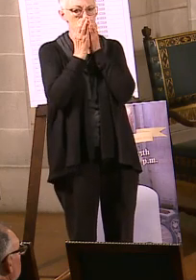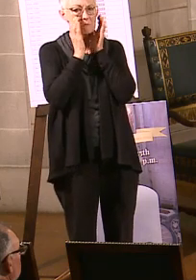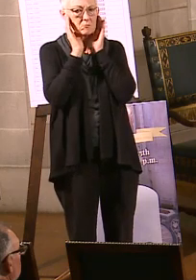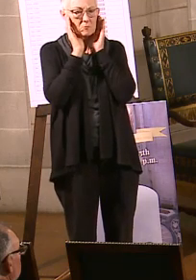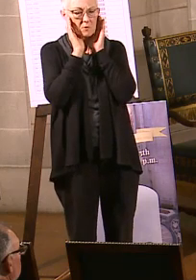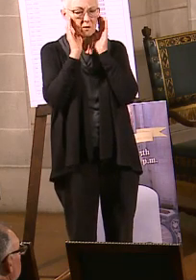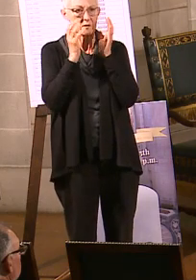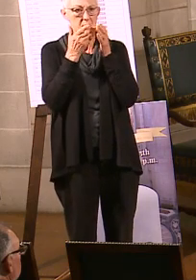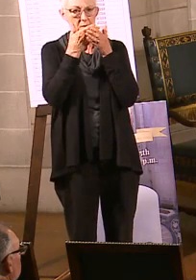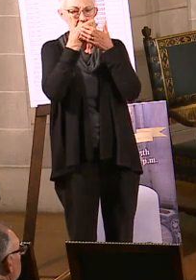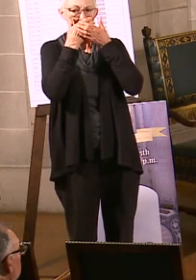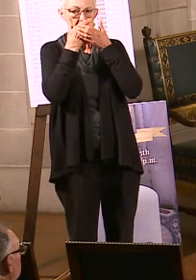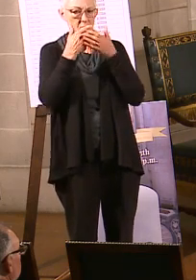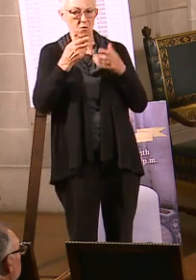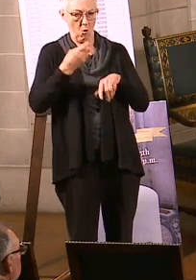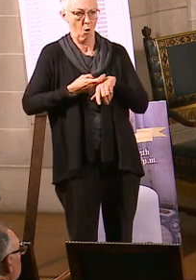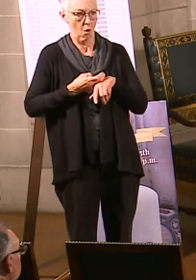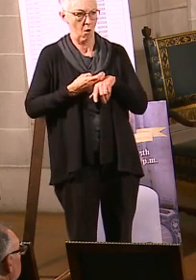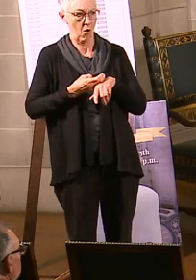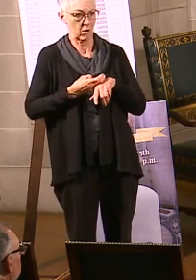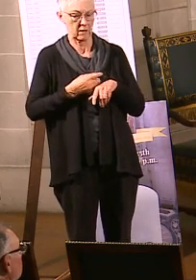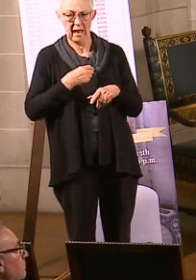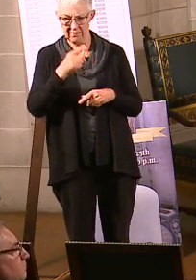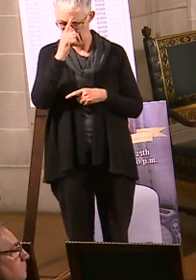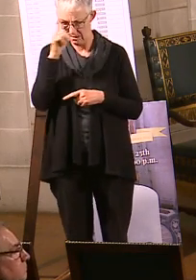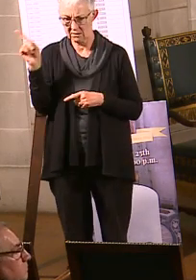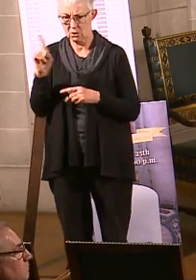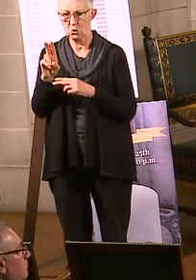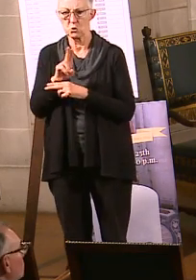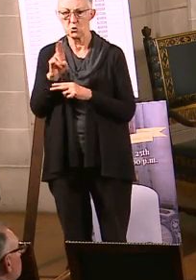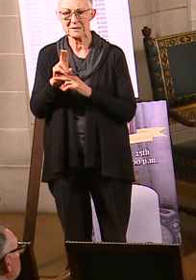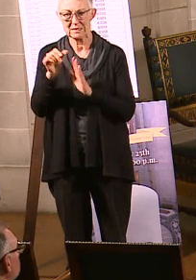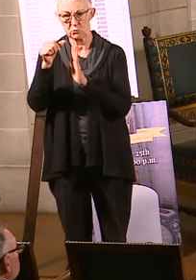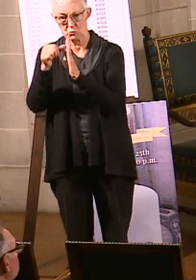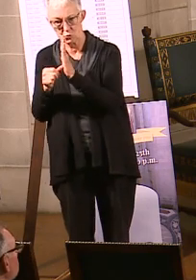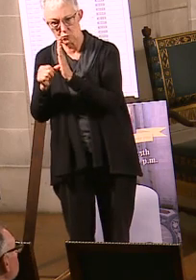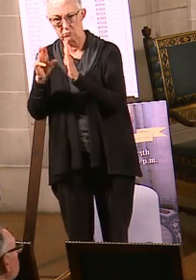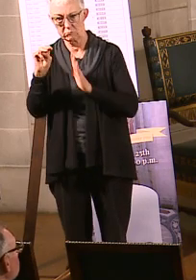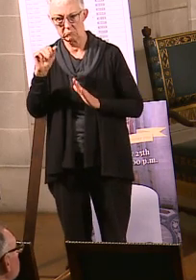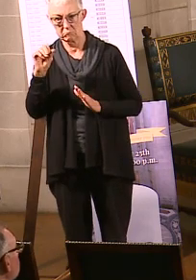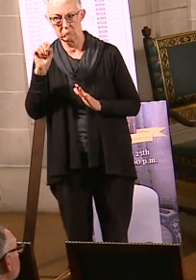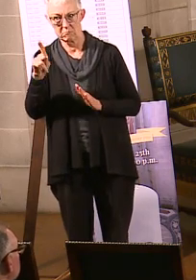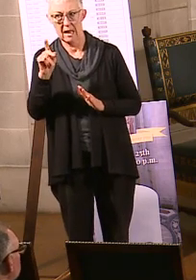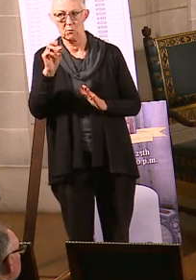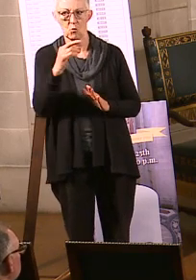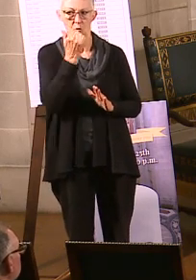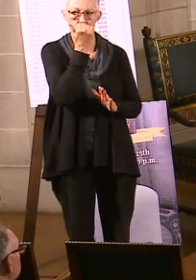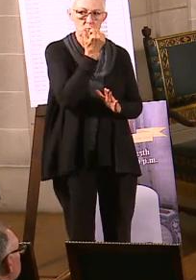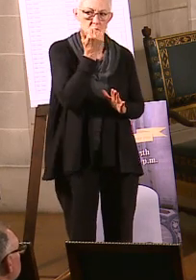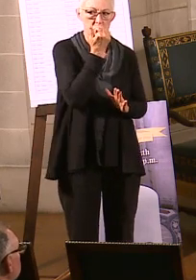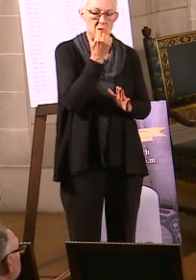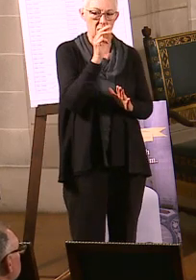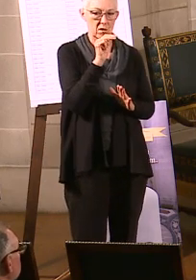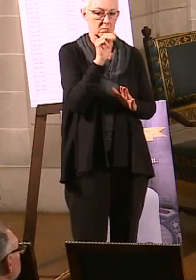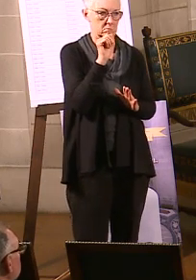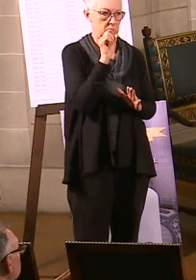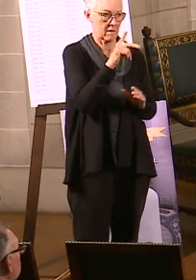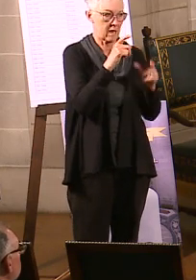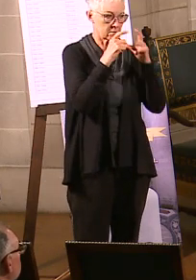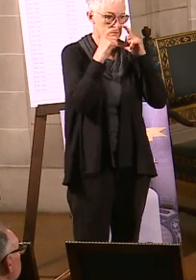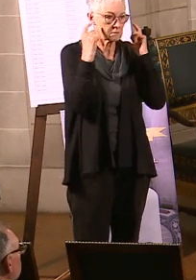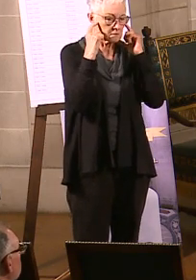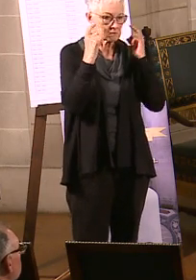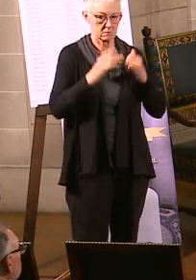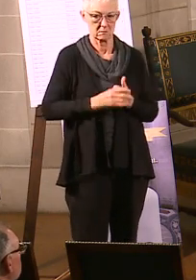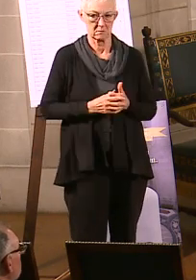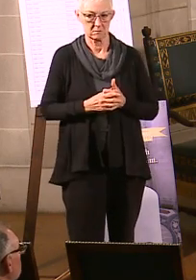regular, I'd have to get Director Frakes to either surgical masks or the cloth mask, but I think that the N95 masks are just difficult to do really